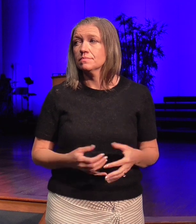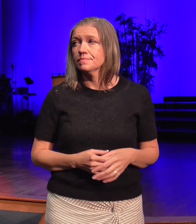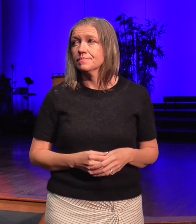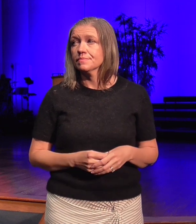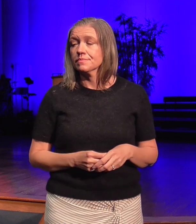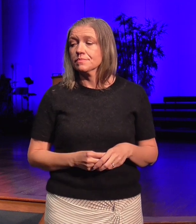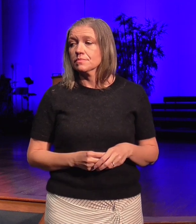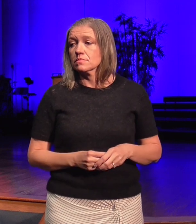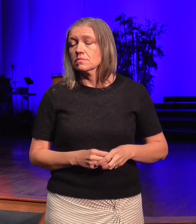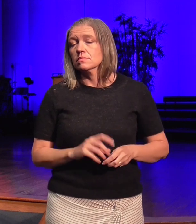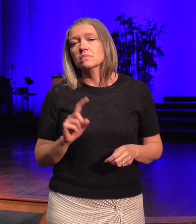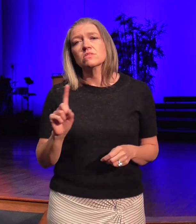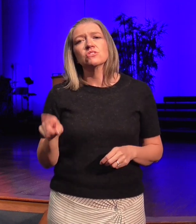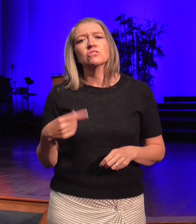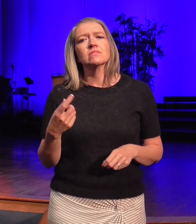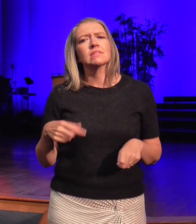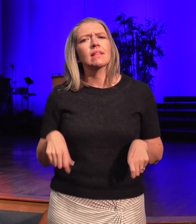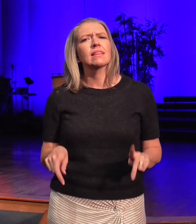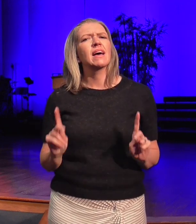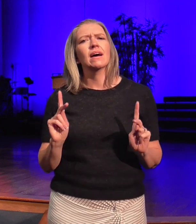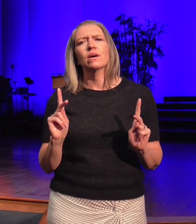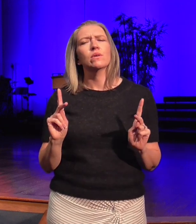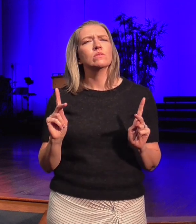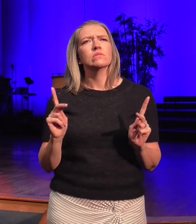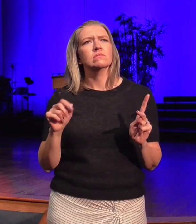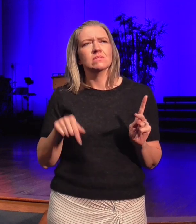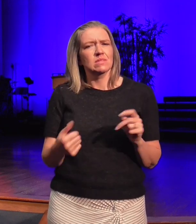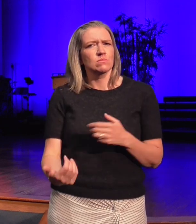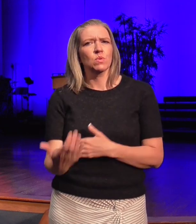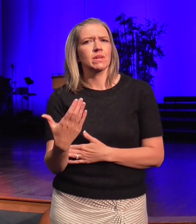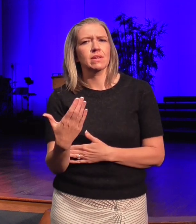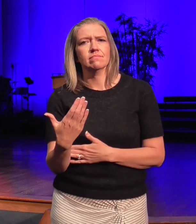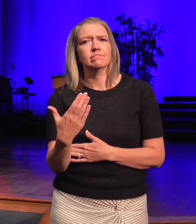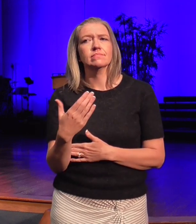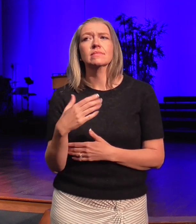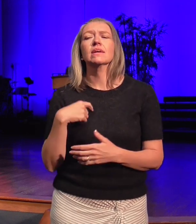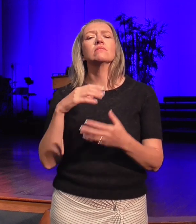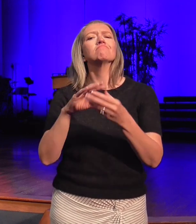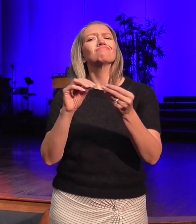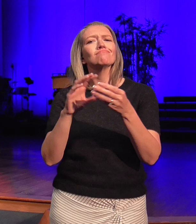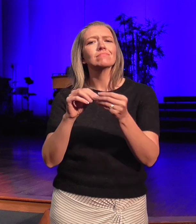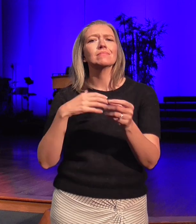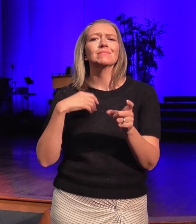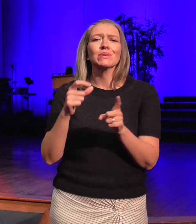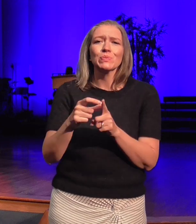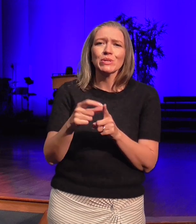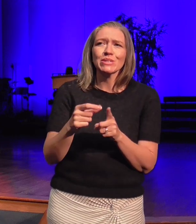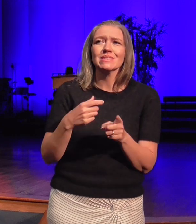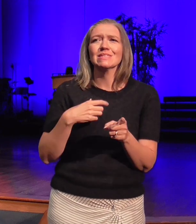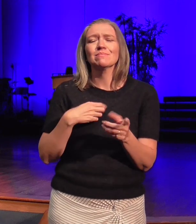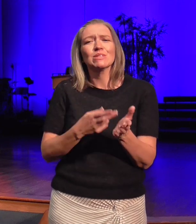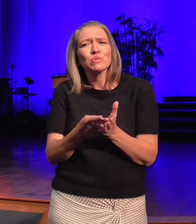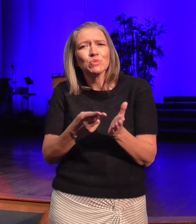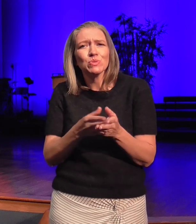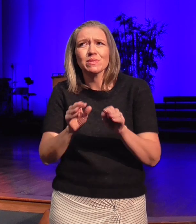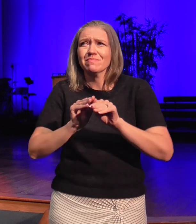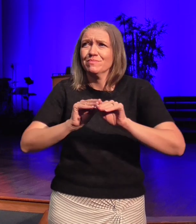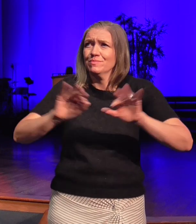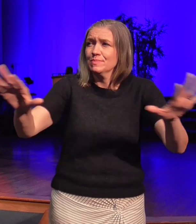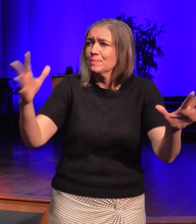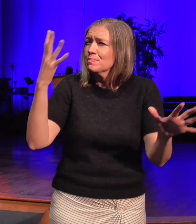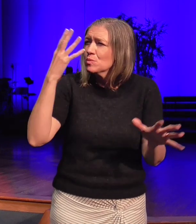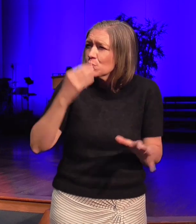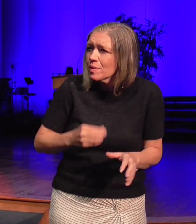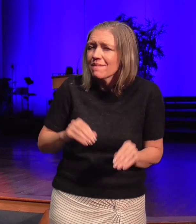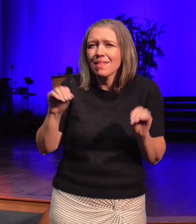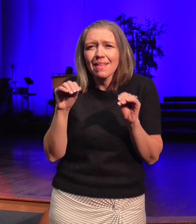And so I just allow this morning. And as I release these words and these truths into that beautiful alchemy of